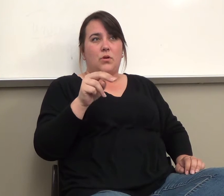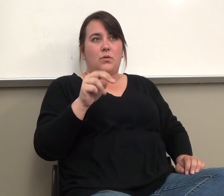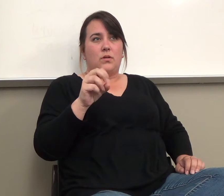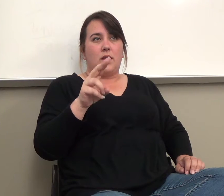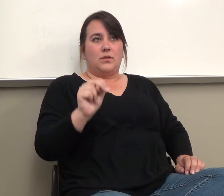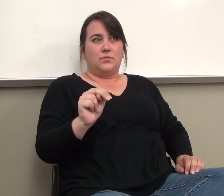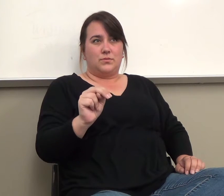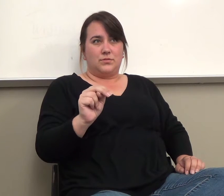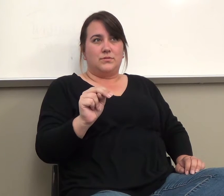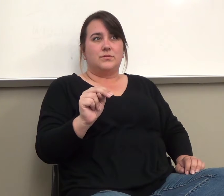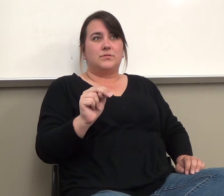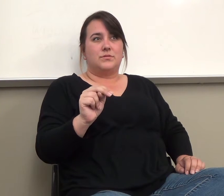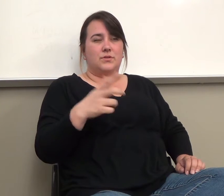are